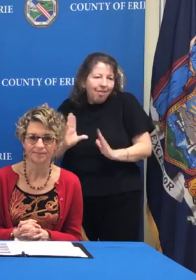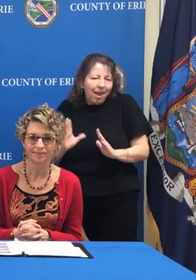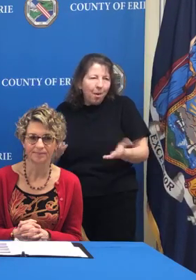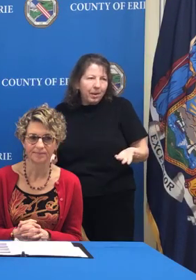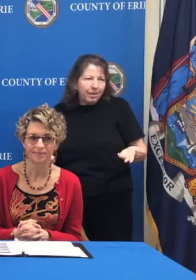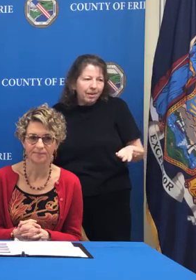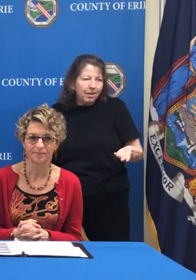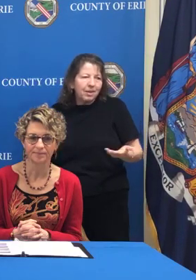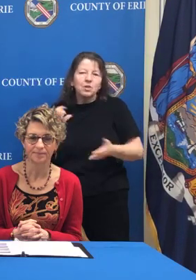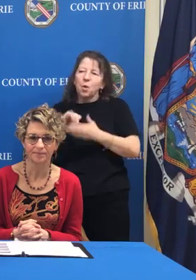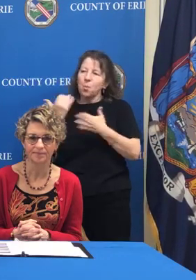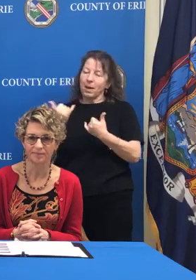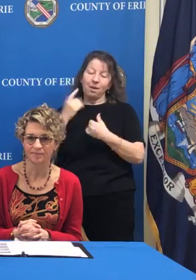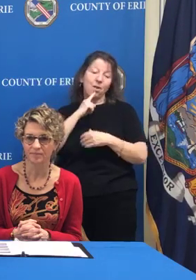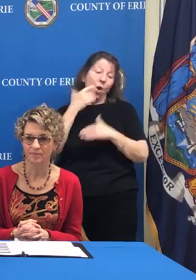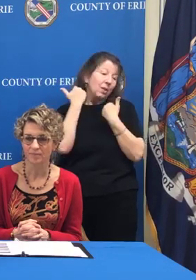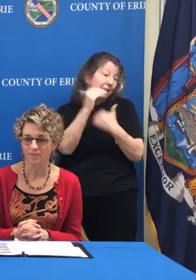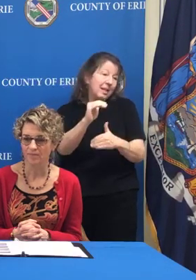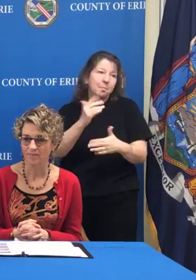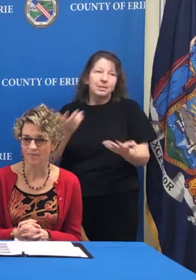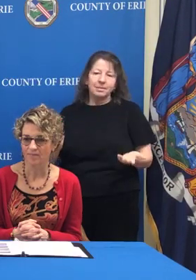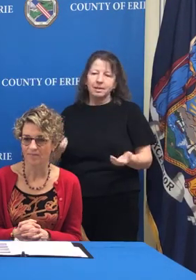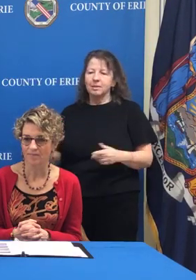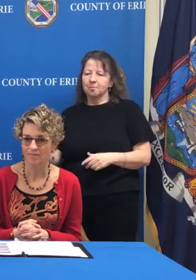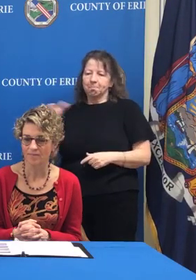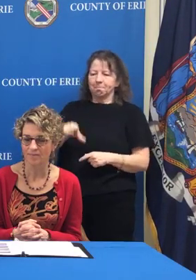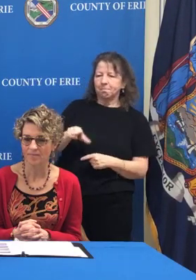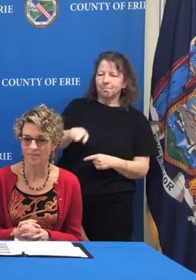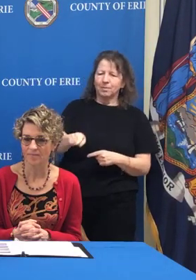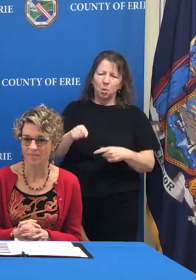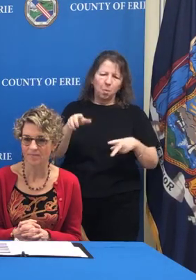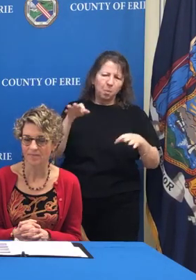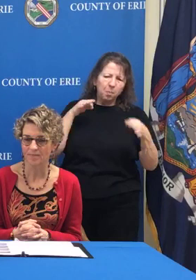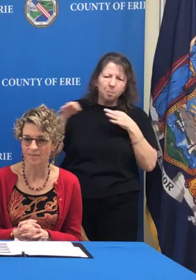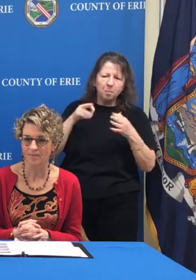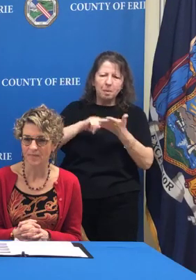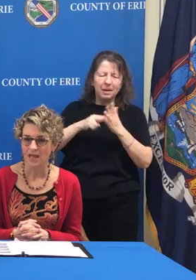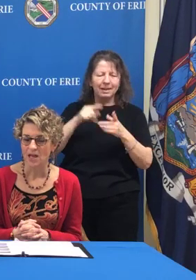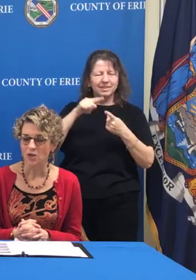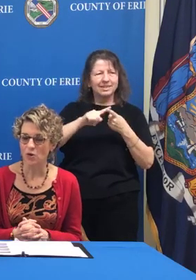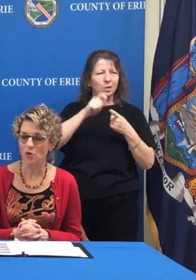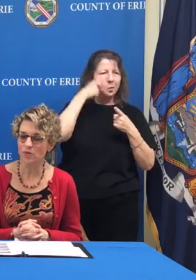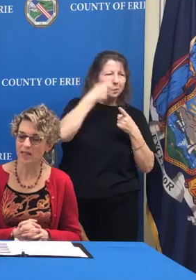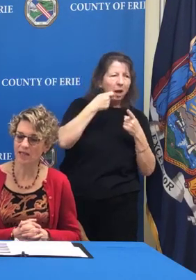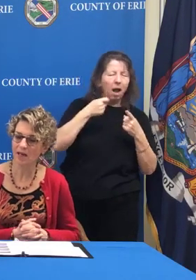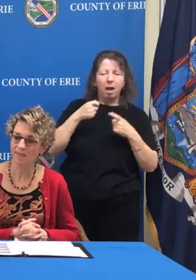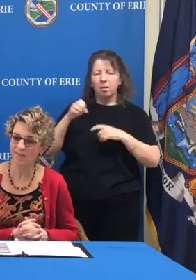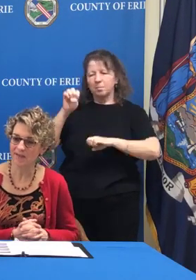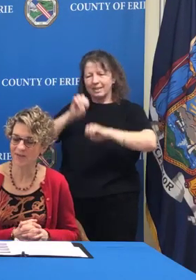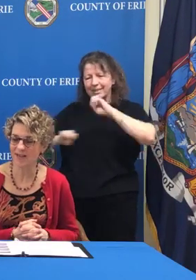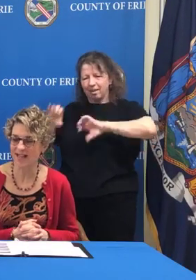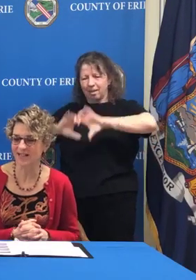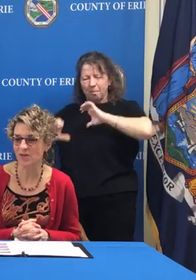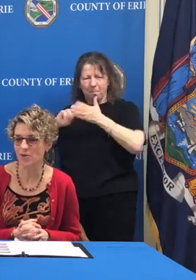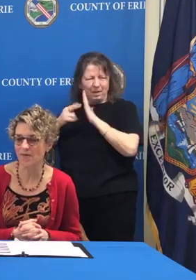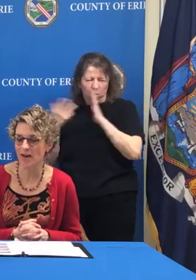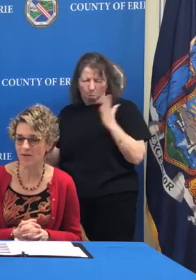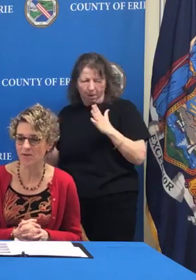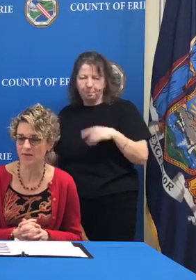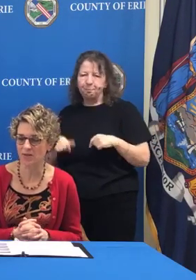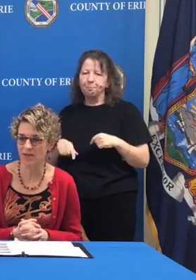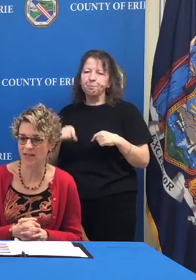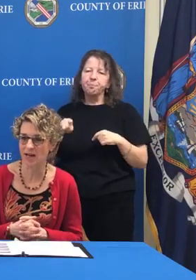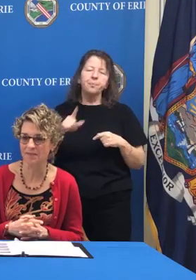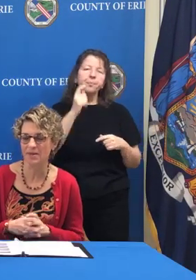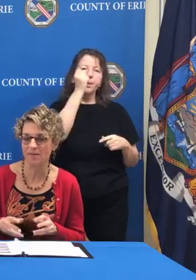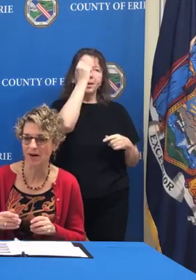can do. And I'll turn it back to the doctor to talk about the difference between reagents and the like. So the thanks. So the